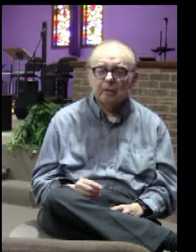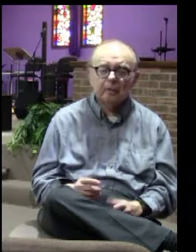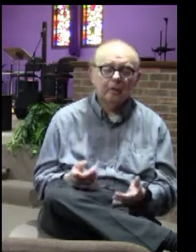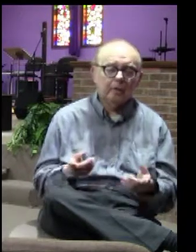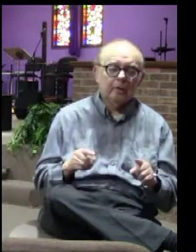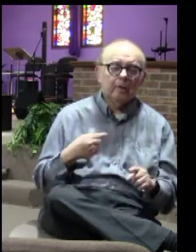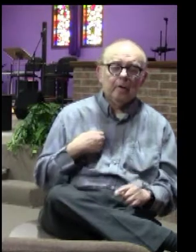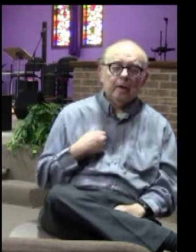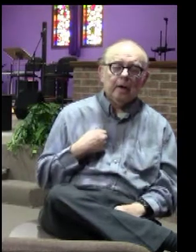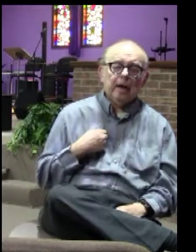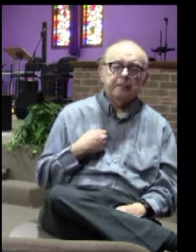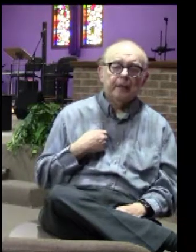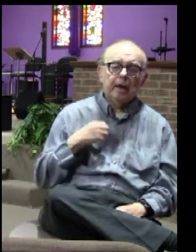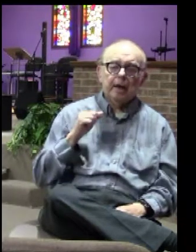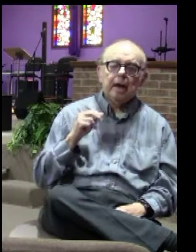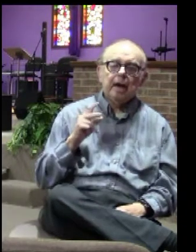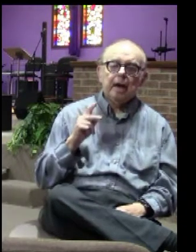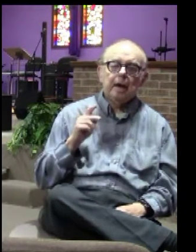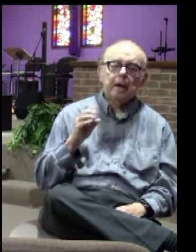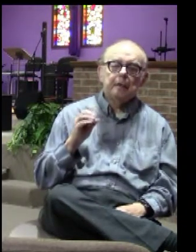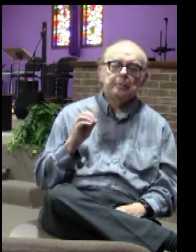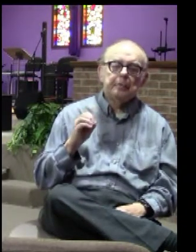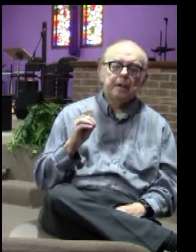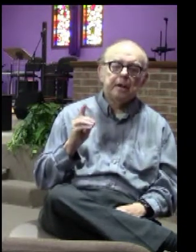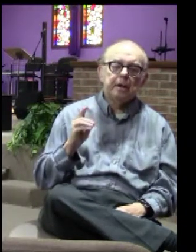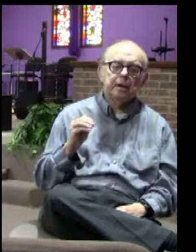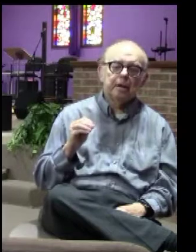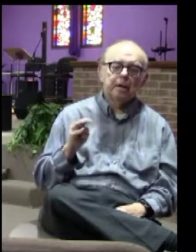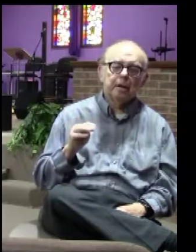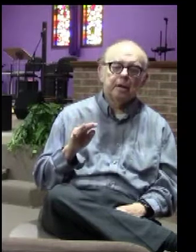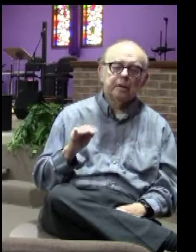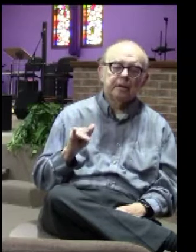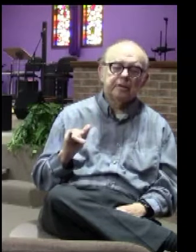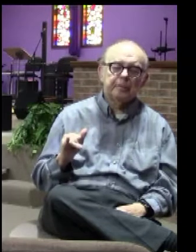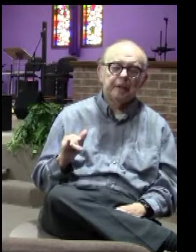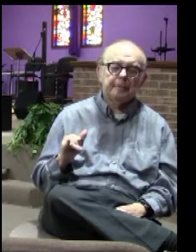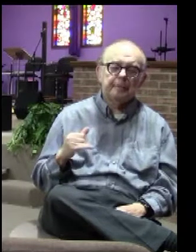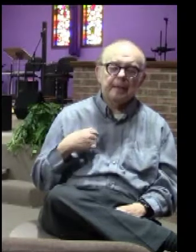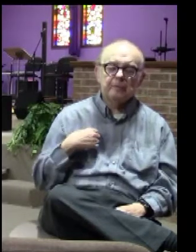When I had my appendectomy, okay, I was in the 6th grade.